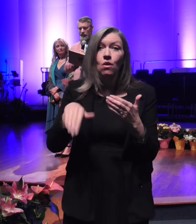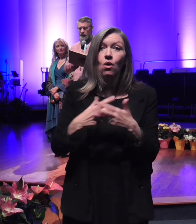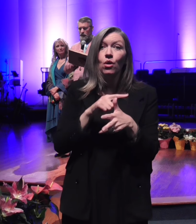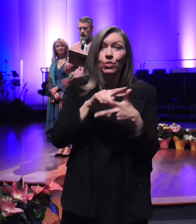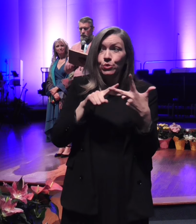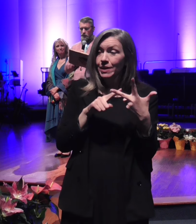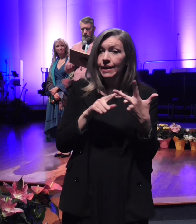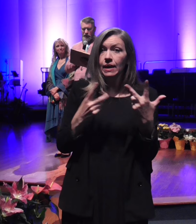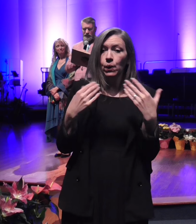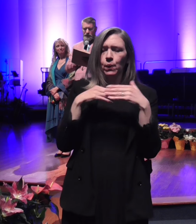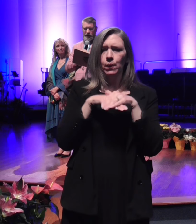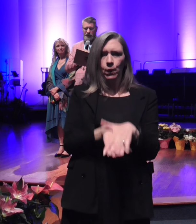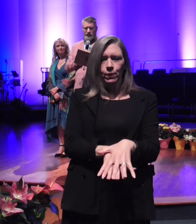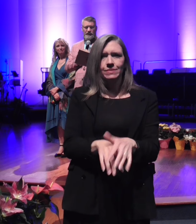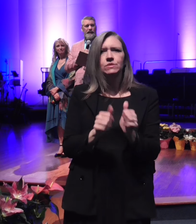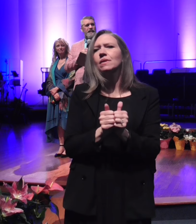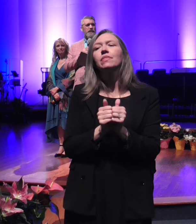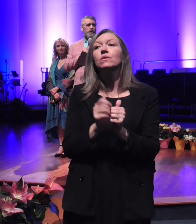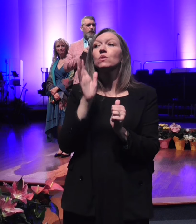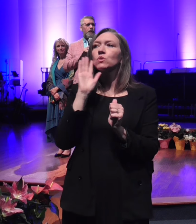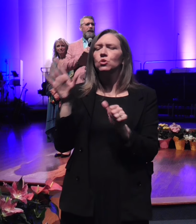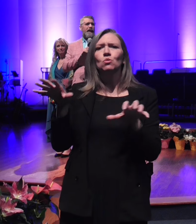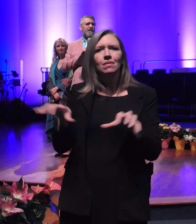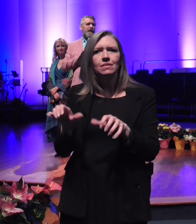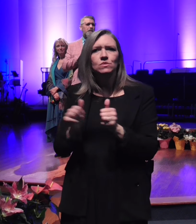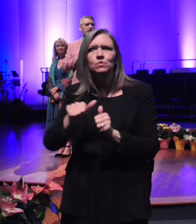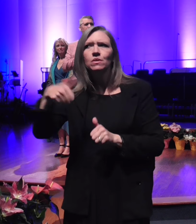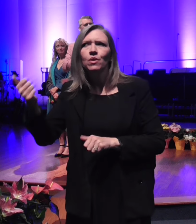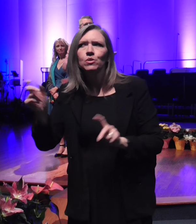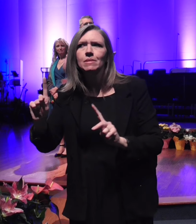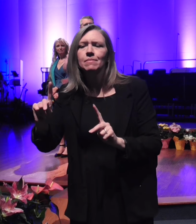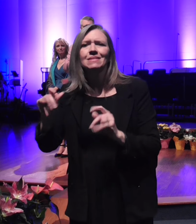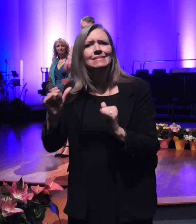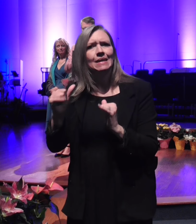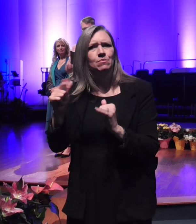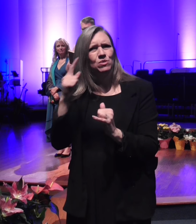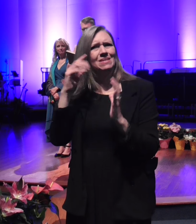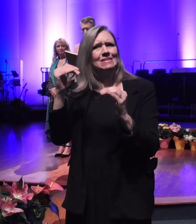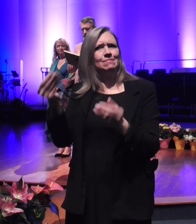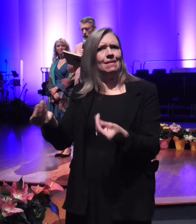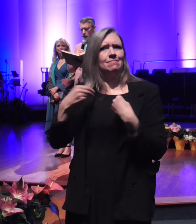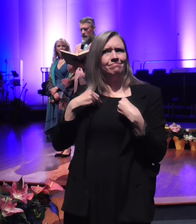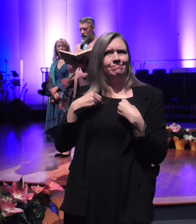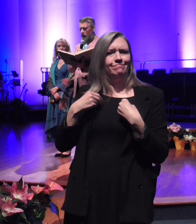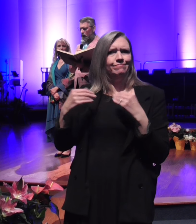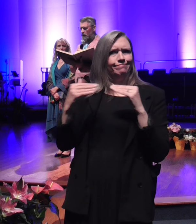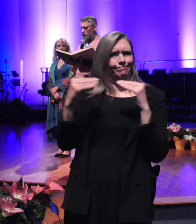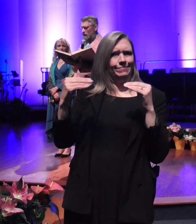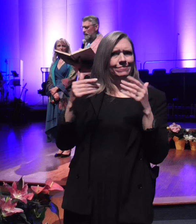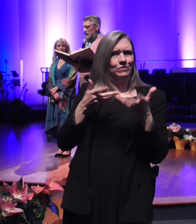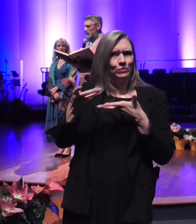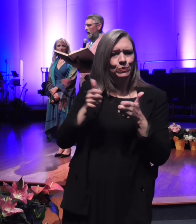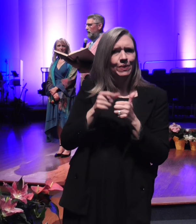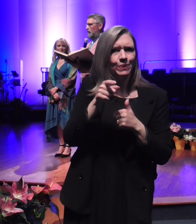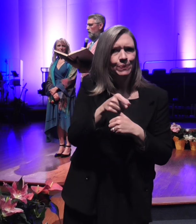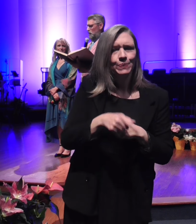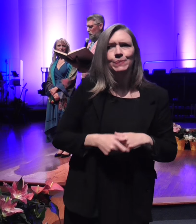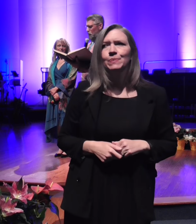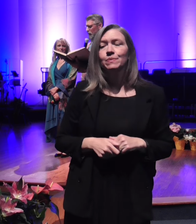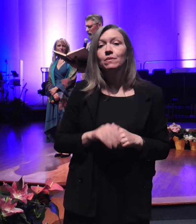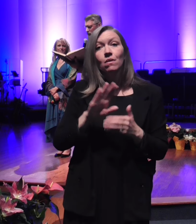working together, you will do unto others as you would have them do unto you. When you get all three of these